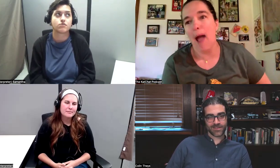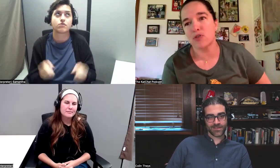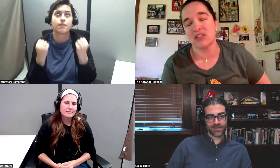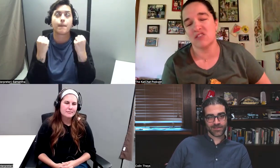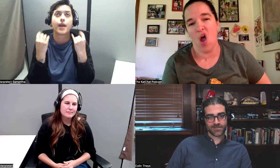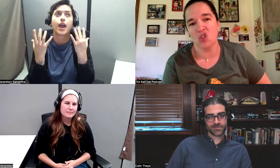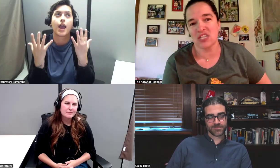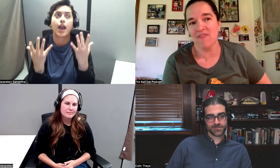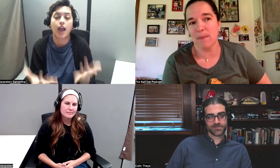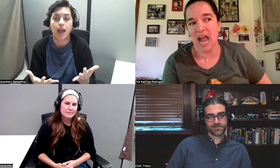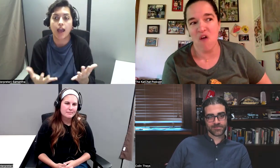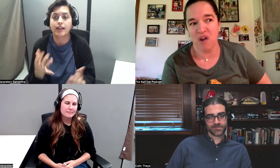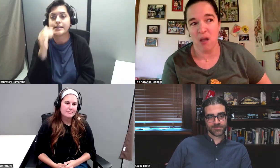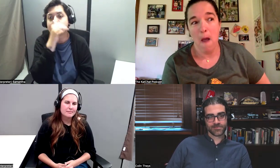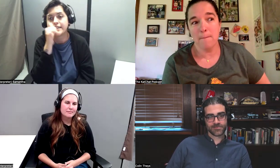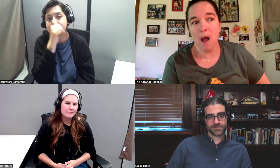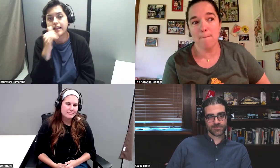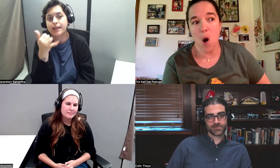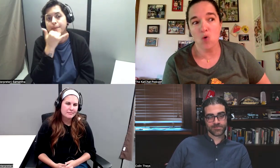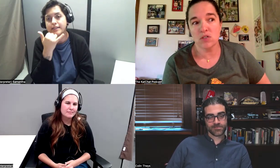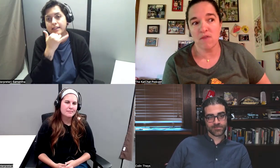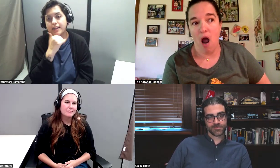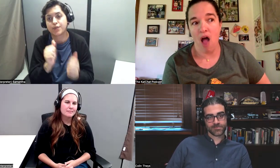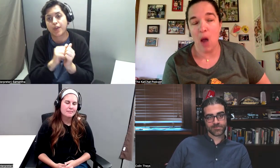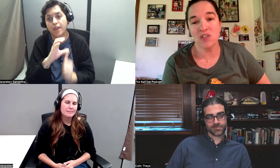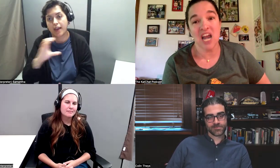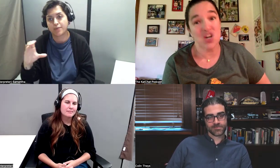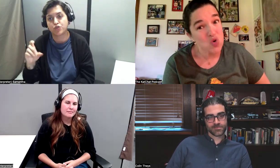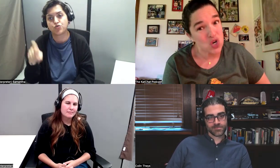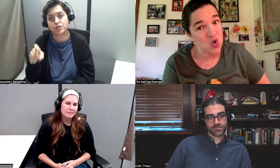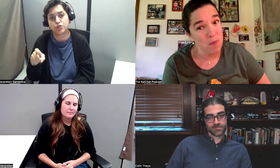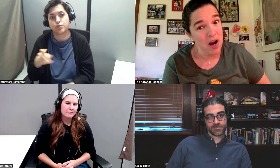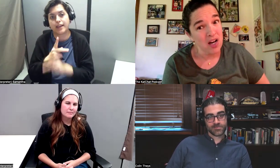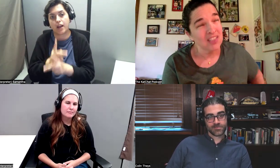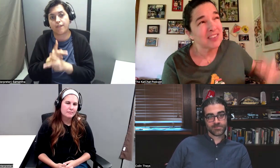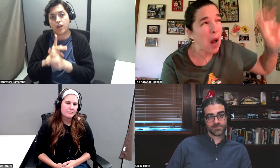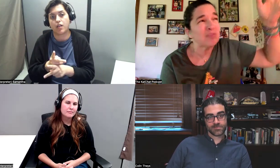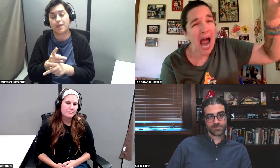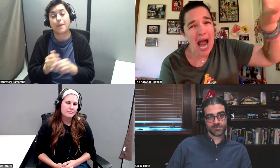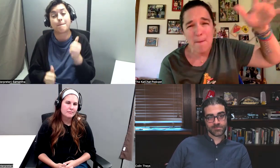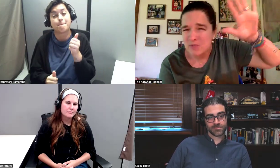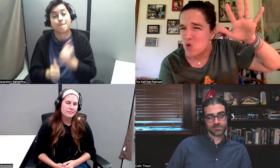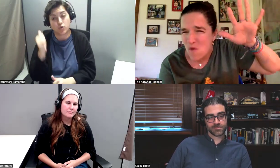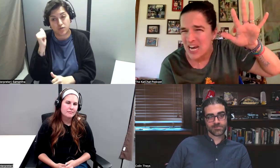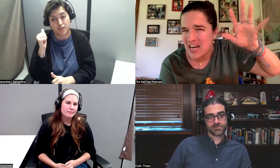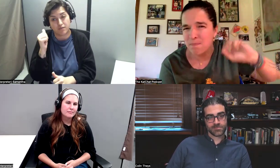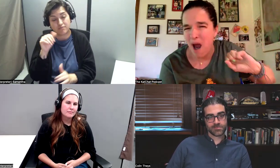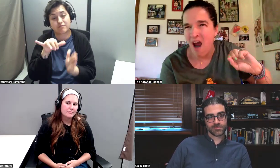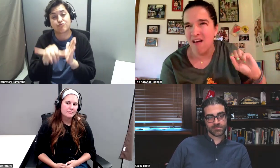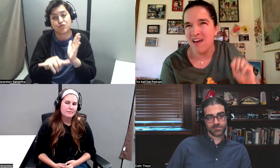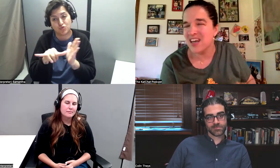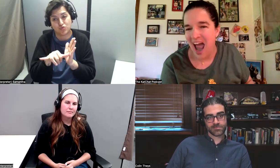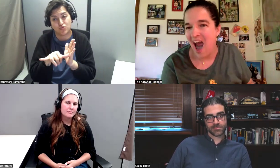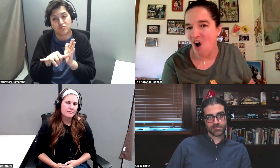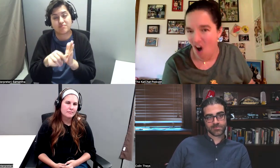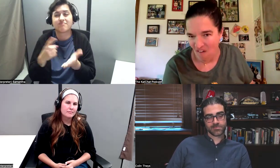with captions, so just have to be careful. But most of all, I would say YouTube, sometimes movies,